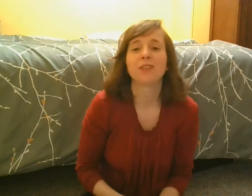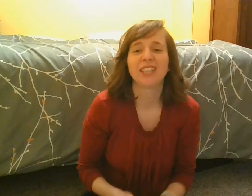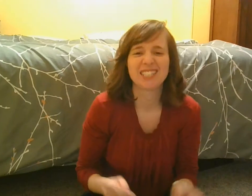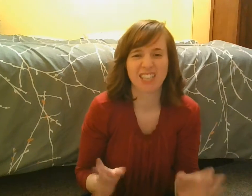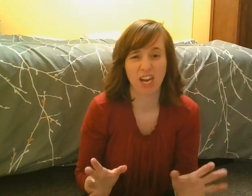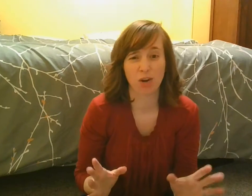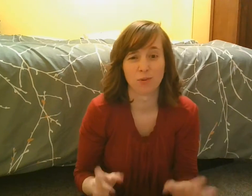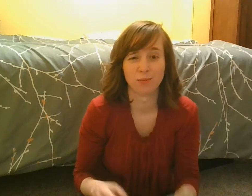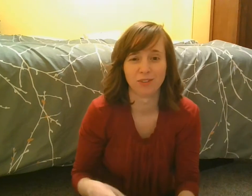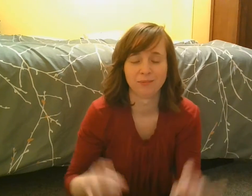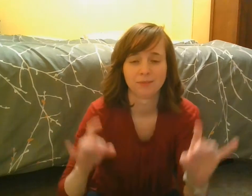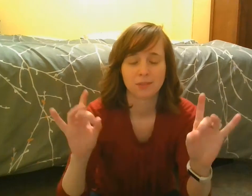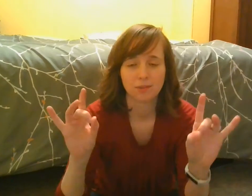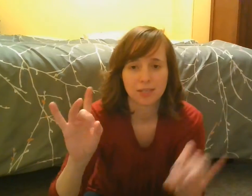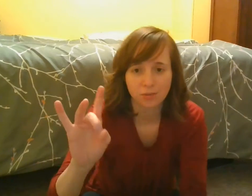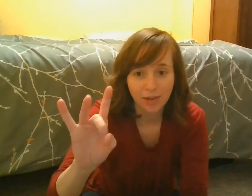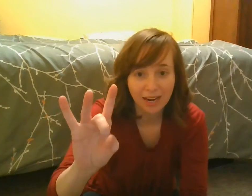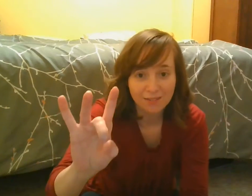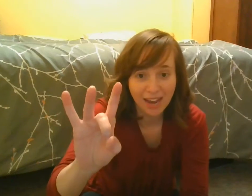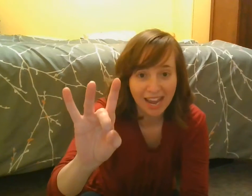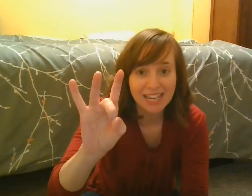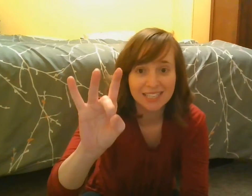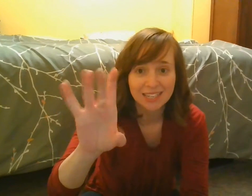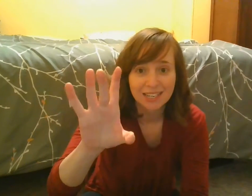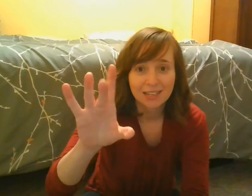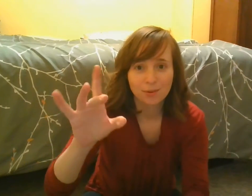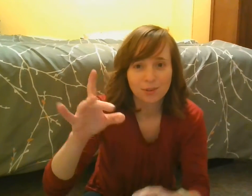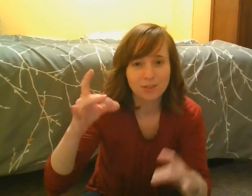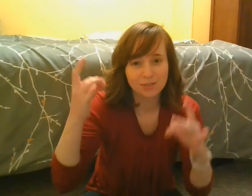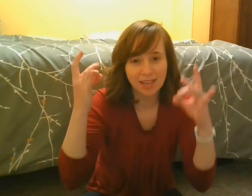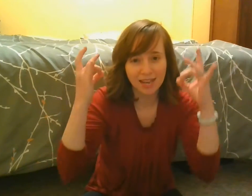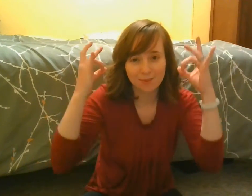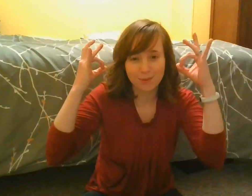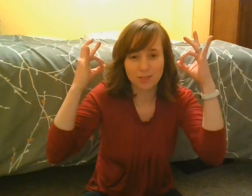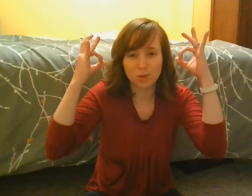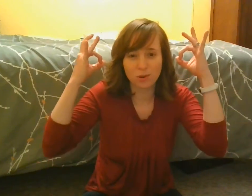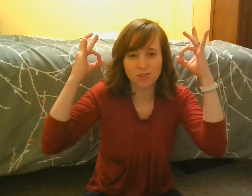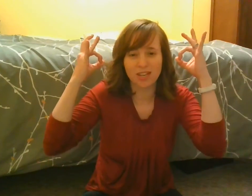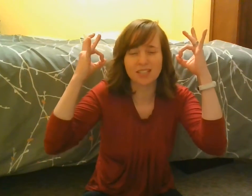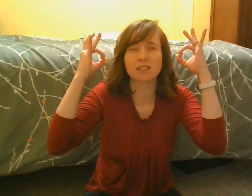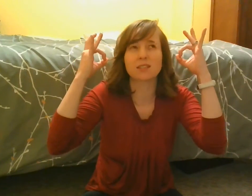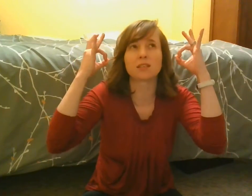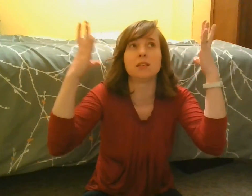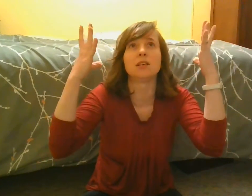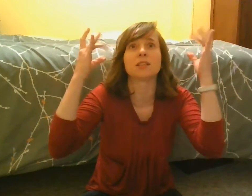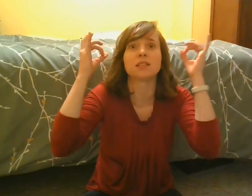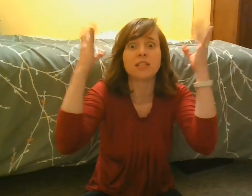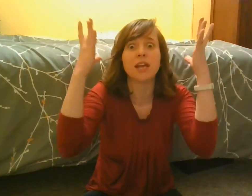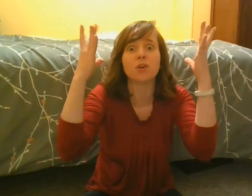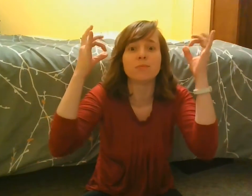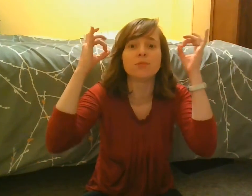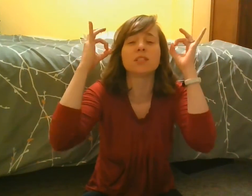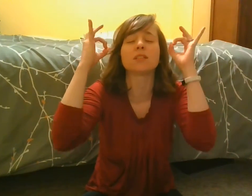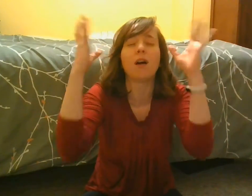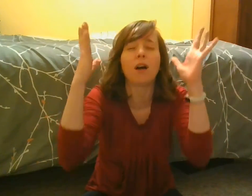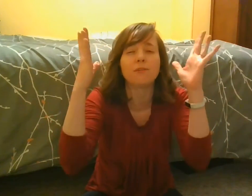feeling terrible. Okay, so we have hate. We're going to do that, but towards your head, like, terrible, just